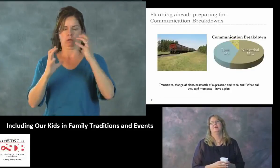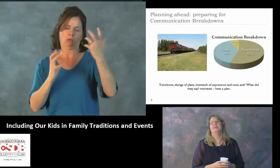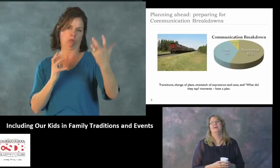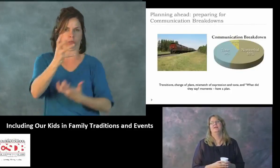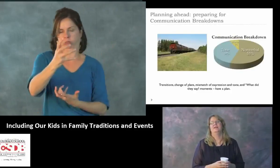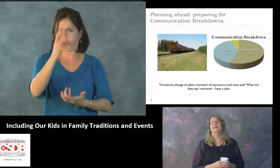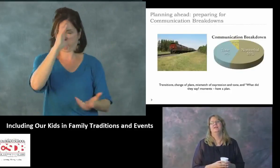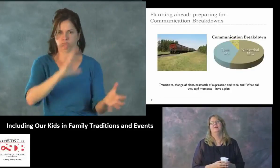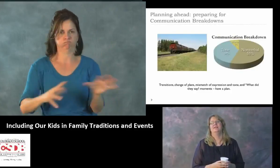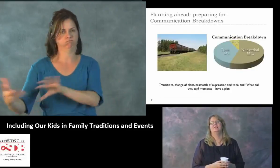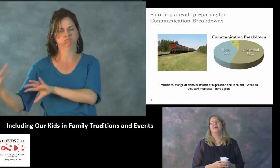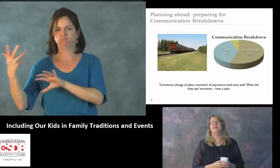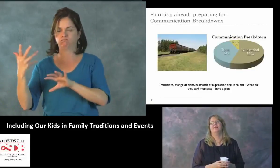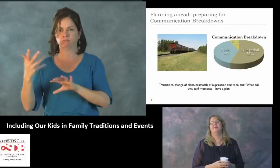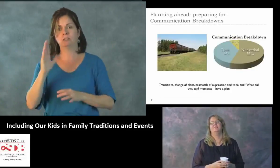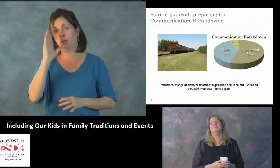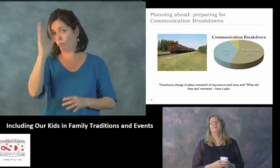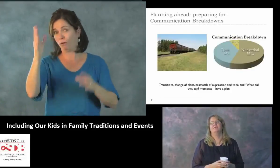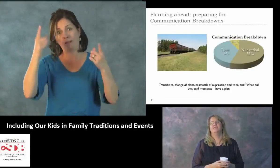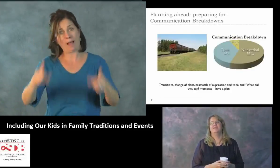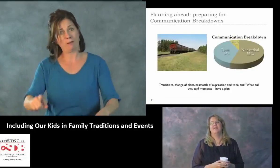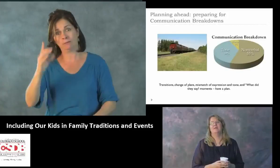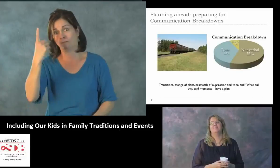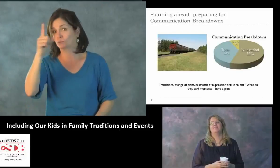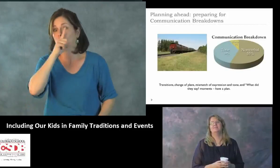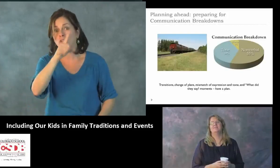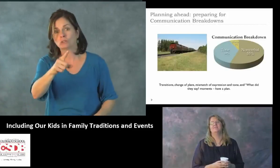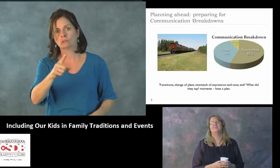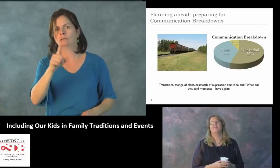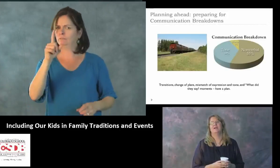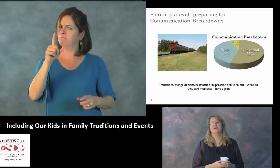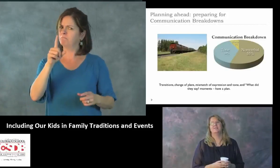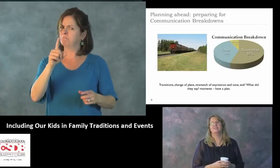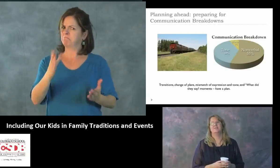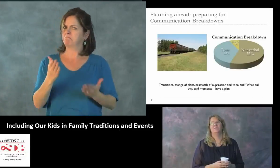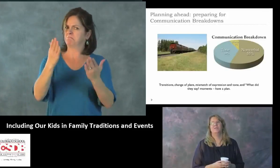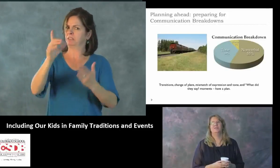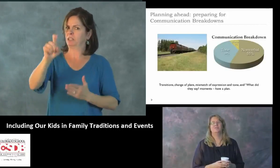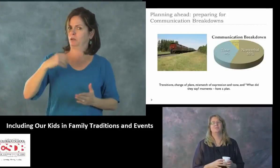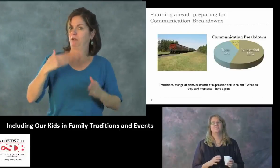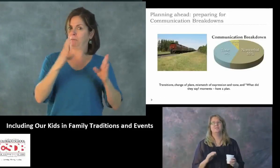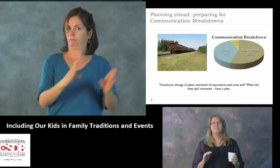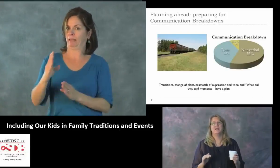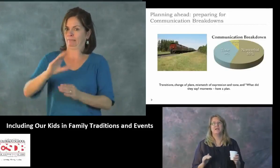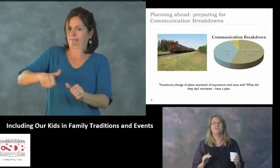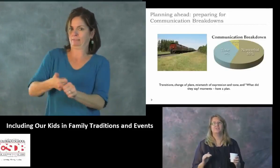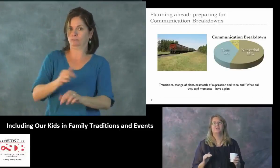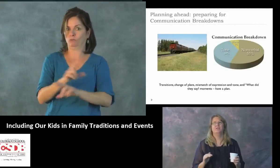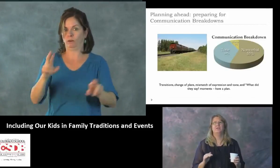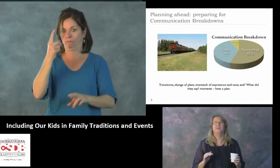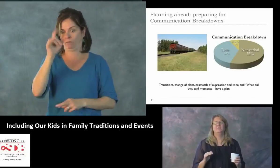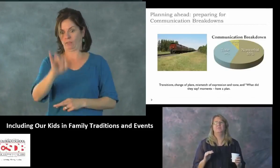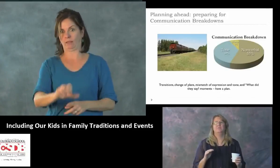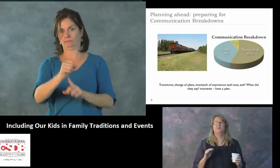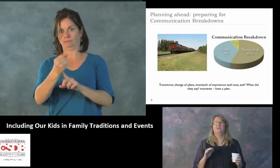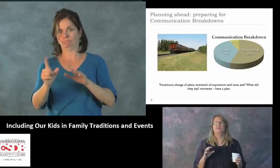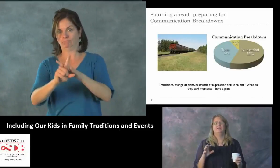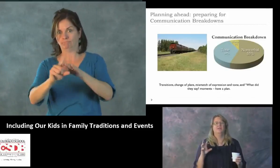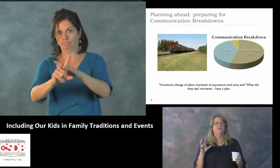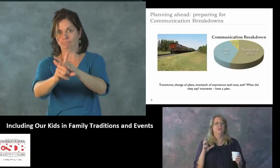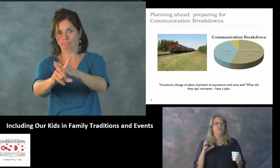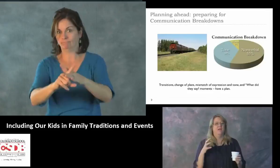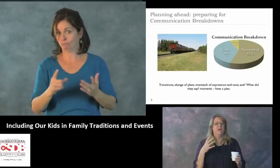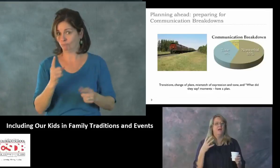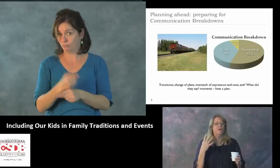So I think it mostly happens for us when there's a mismatch